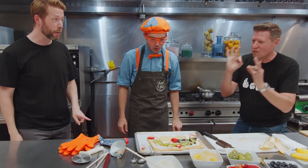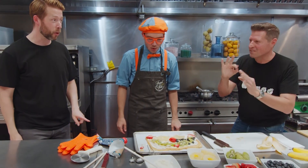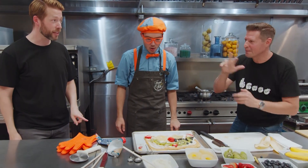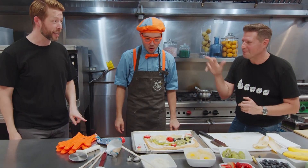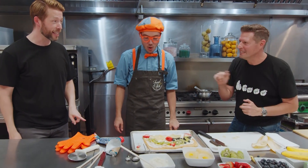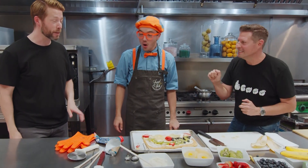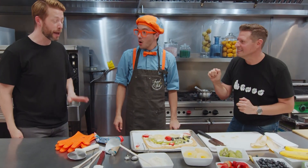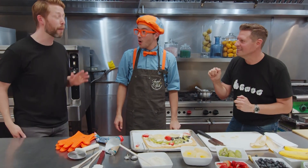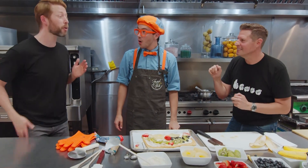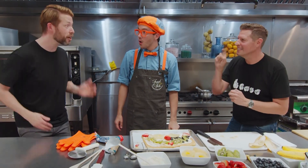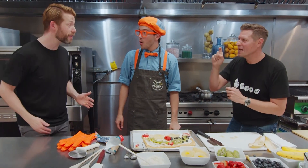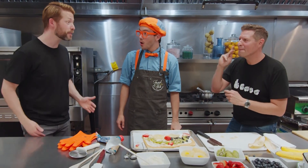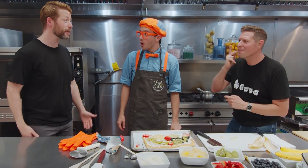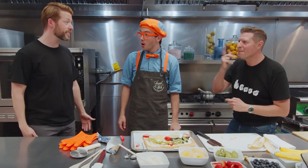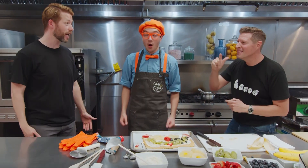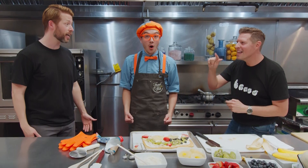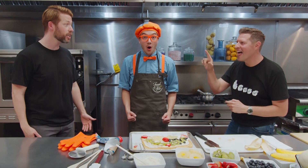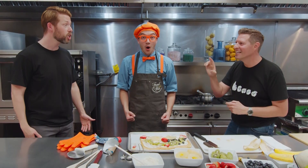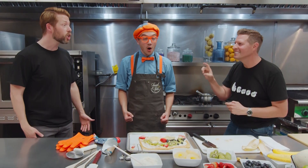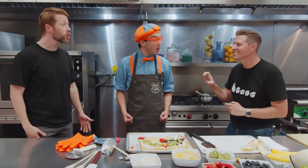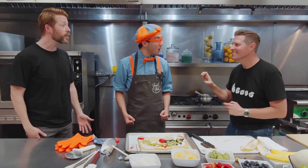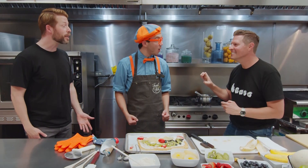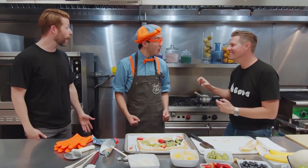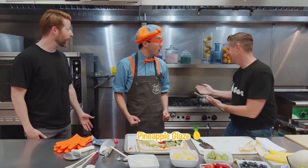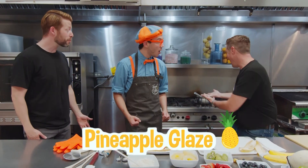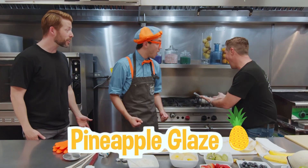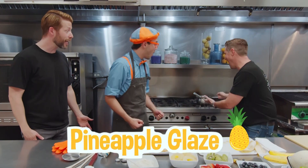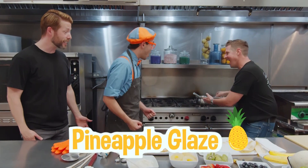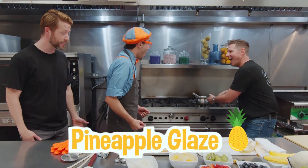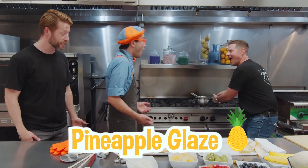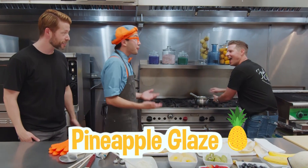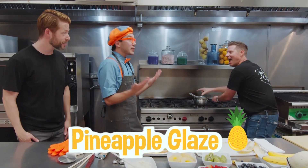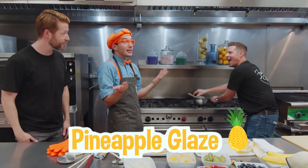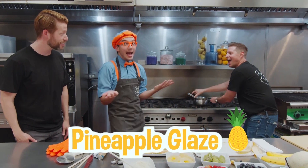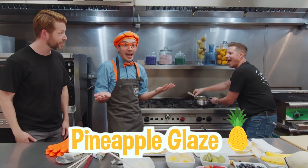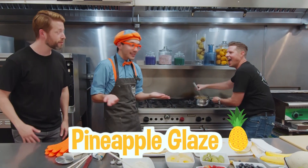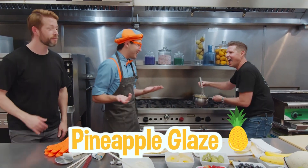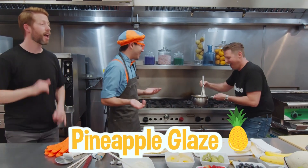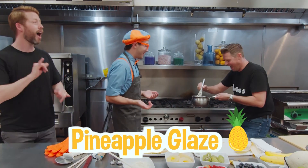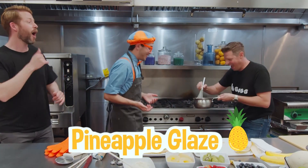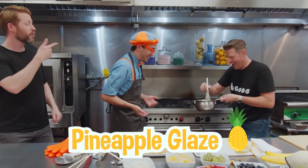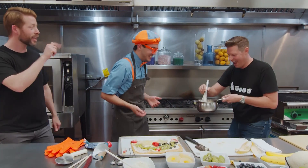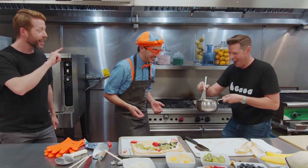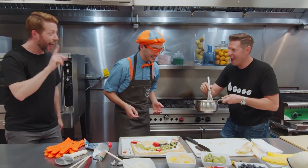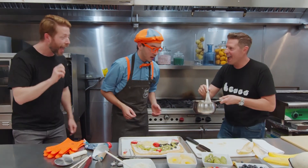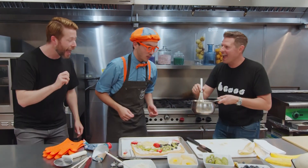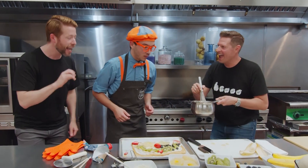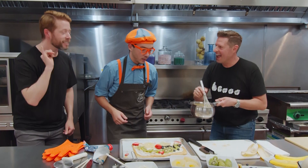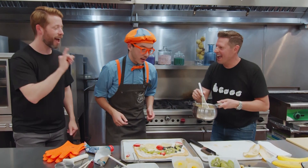One very important thing to make a perfect pizza. You need the pineapple glaze. The glaze! Oh!